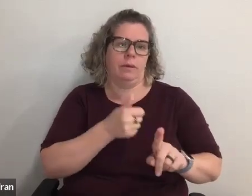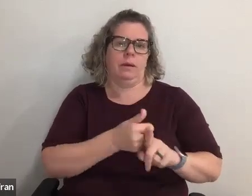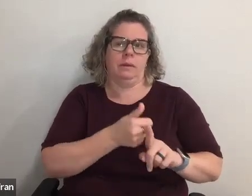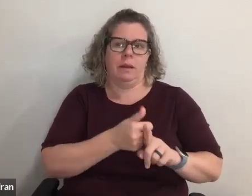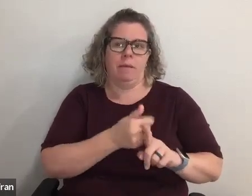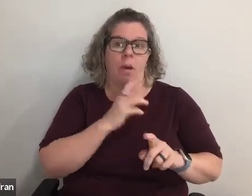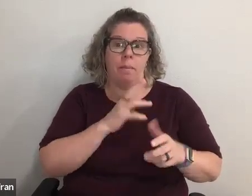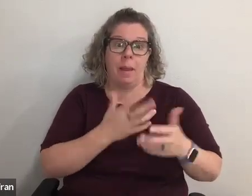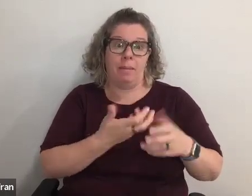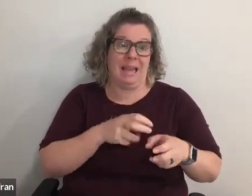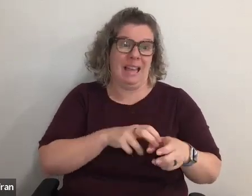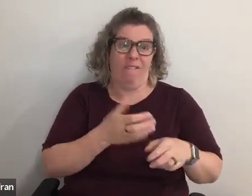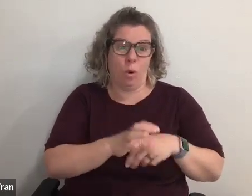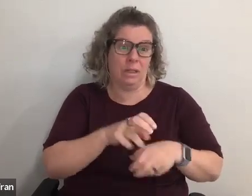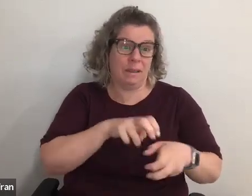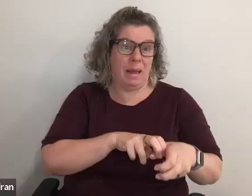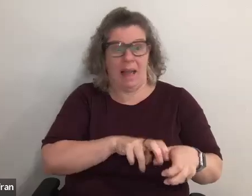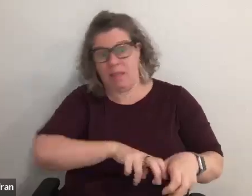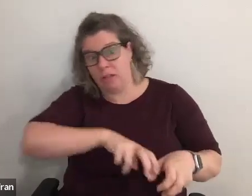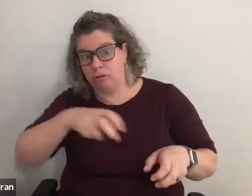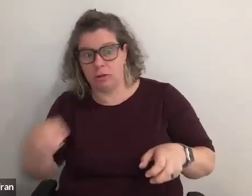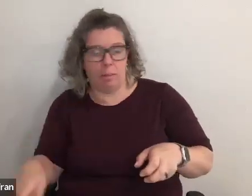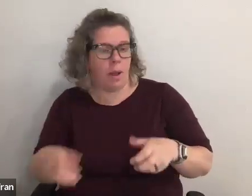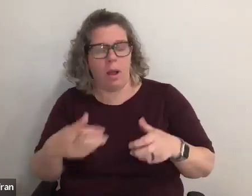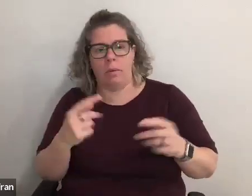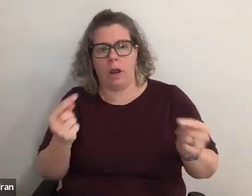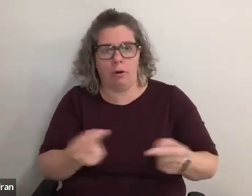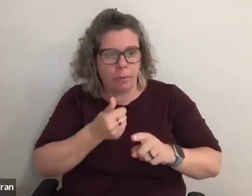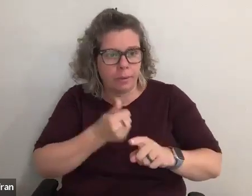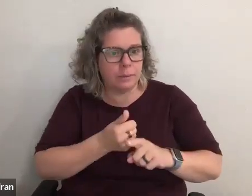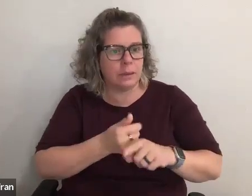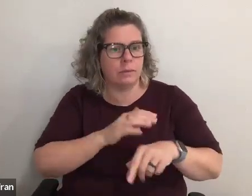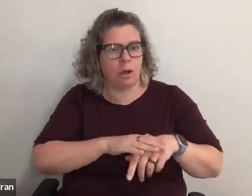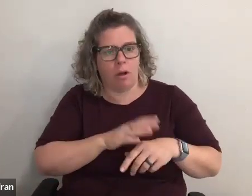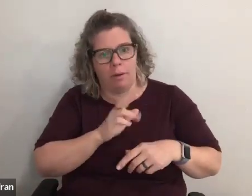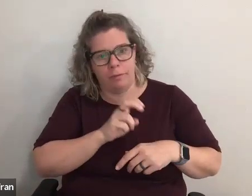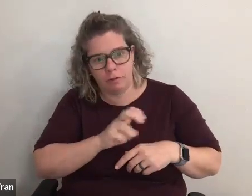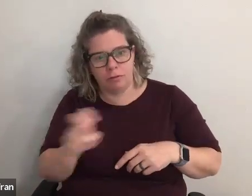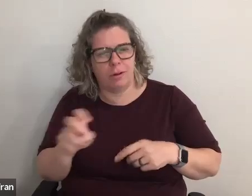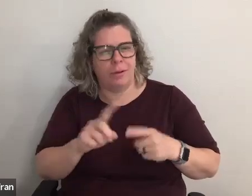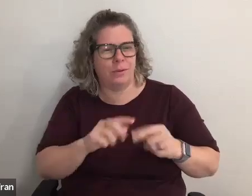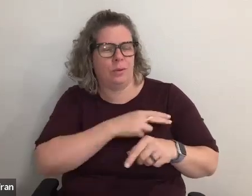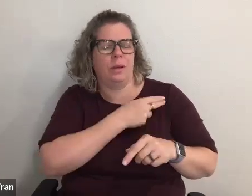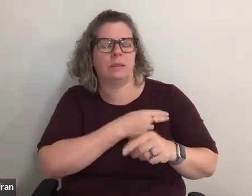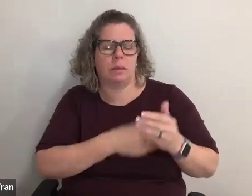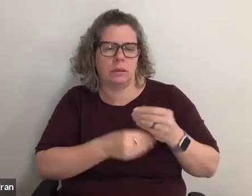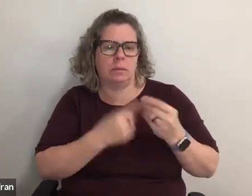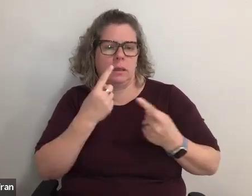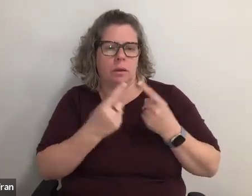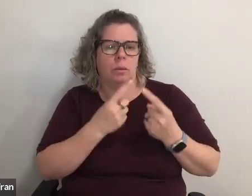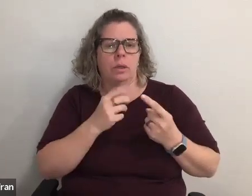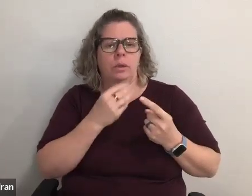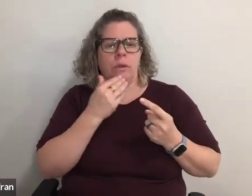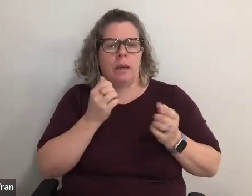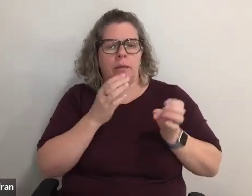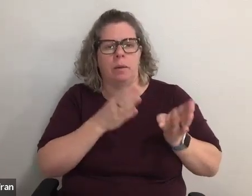then wanting to jump out of the car while we're on the way transporting them. So yeah, some additional considerations, but we do our best to